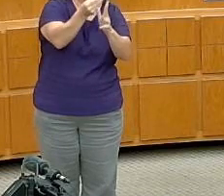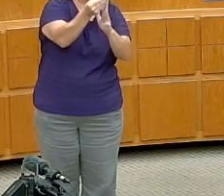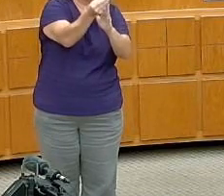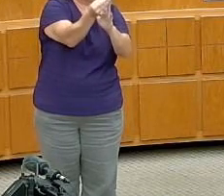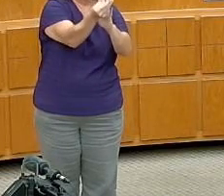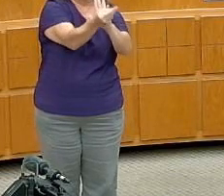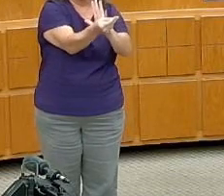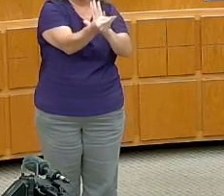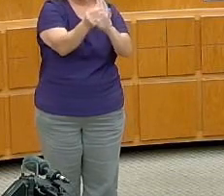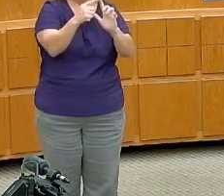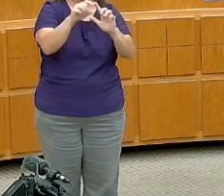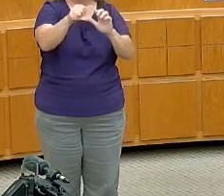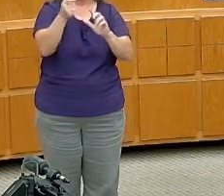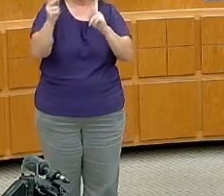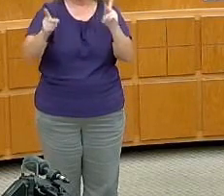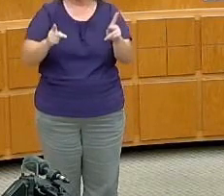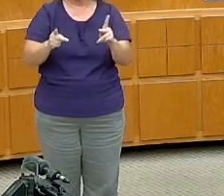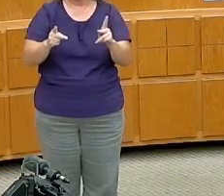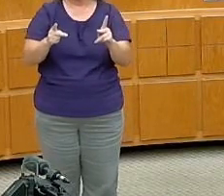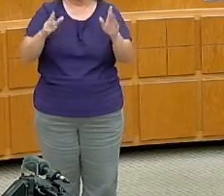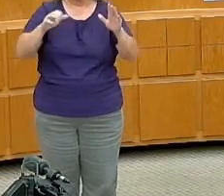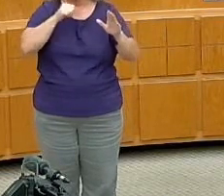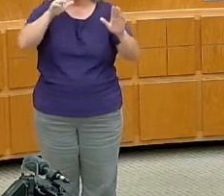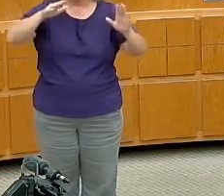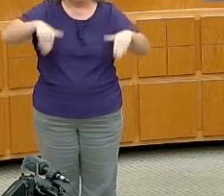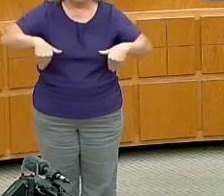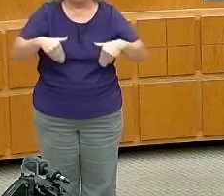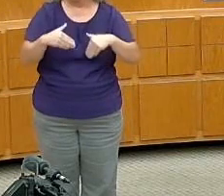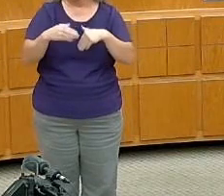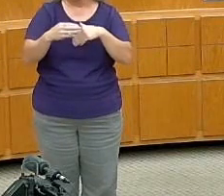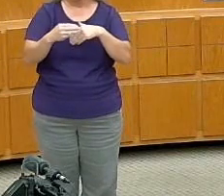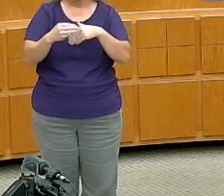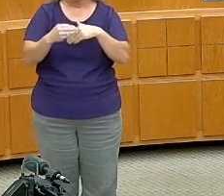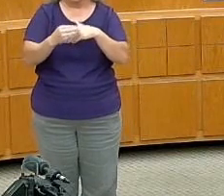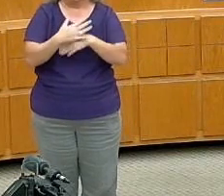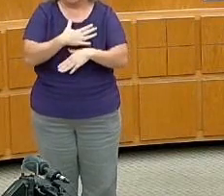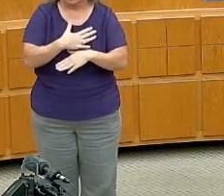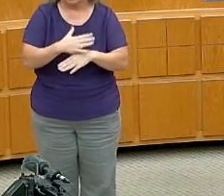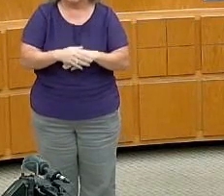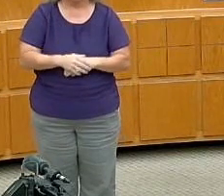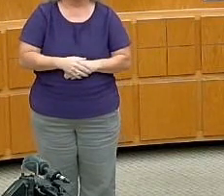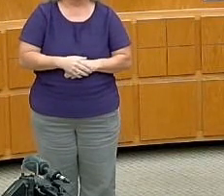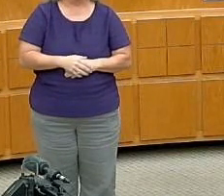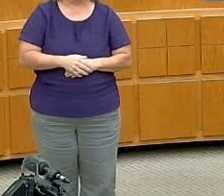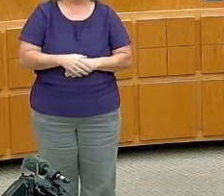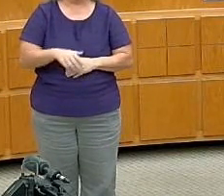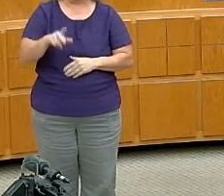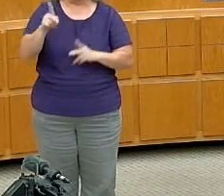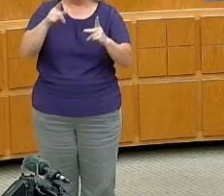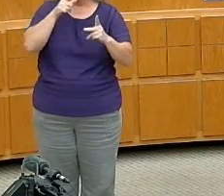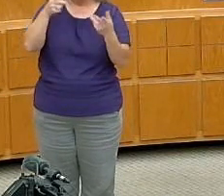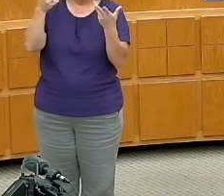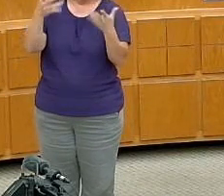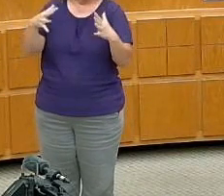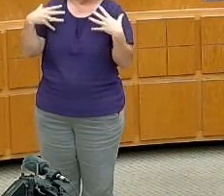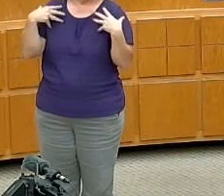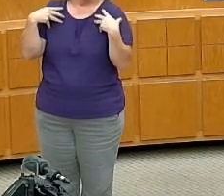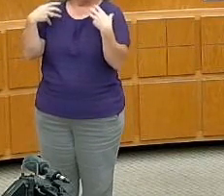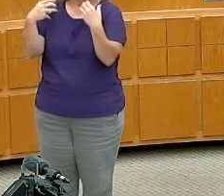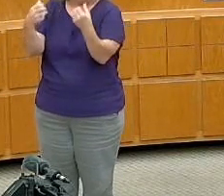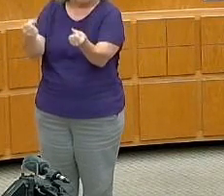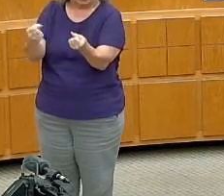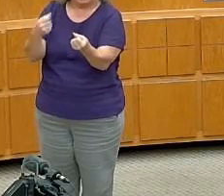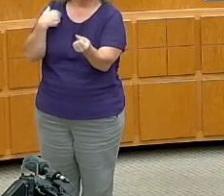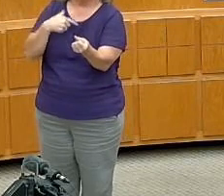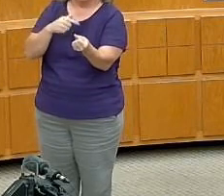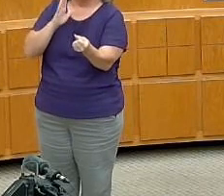not infected with the disease. For those people who have recuperated, We continue to reach out to them as there is a